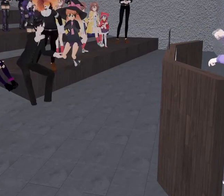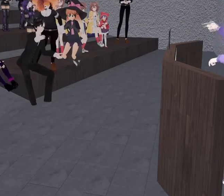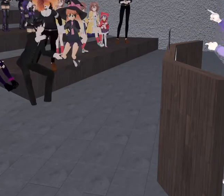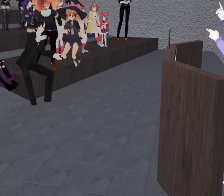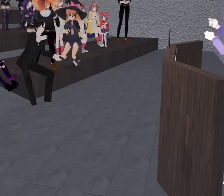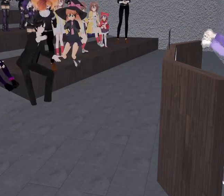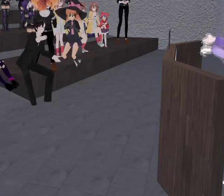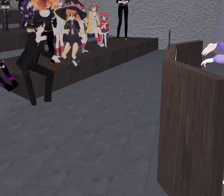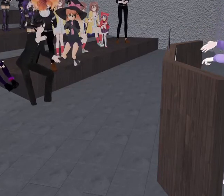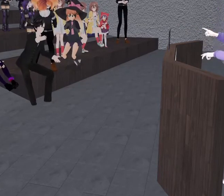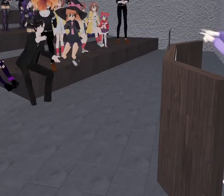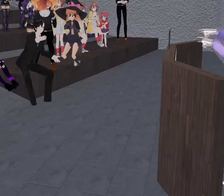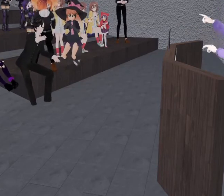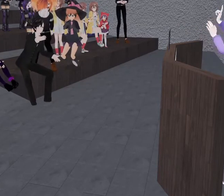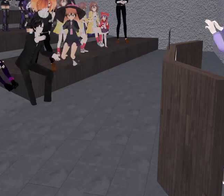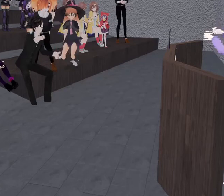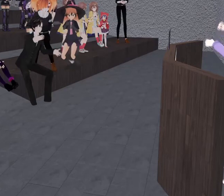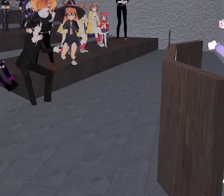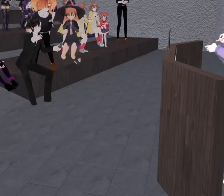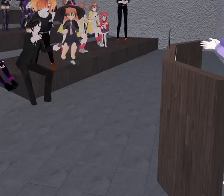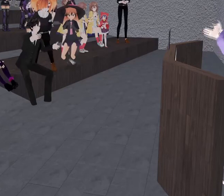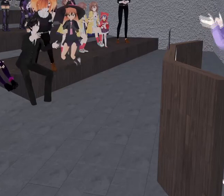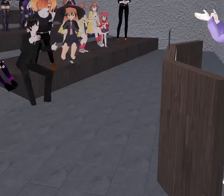You're a teacher. Also, you can come up here and help.